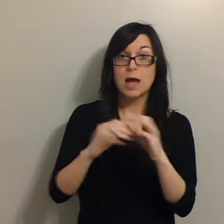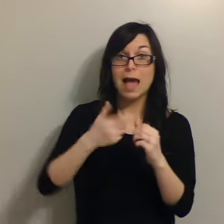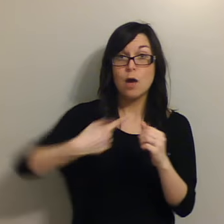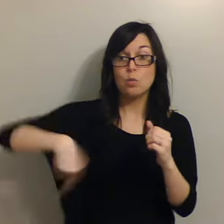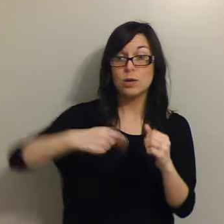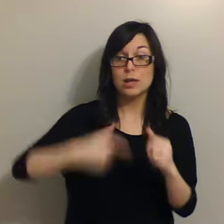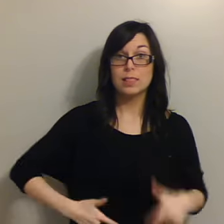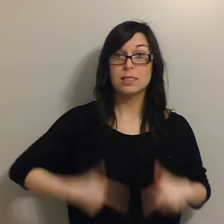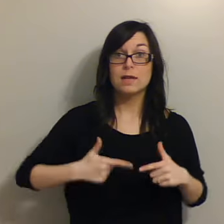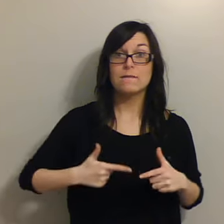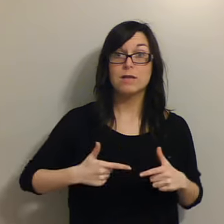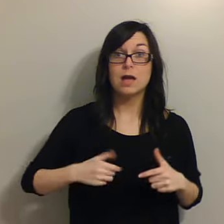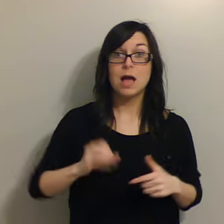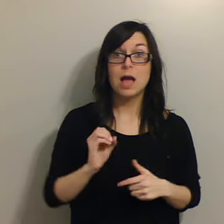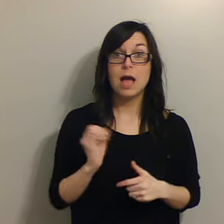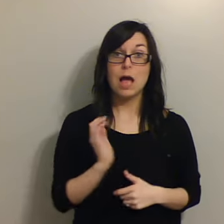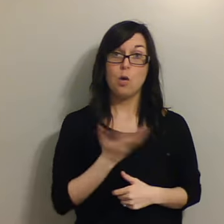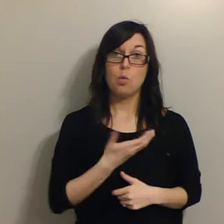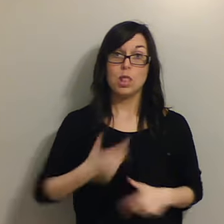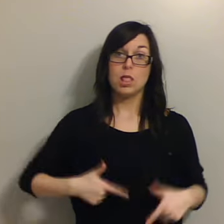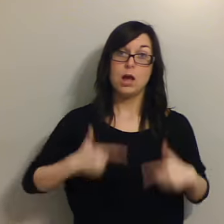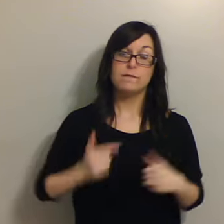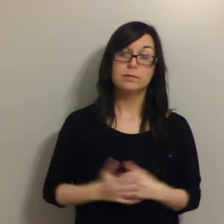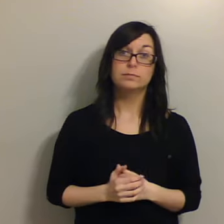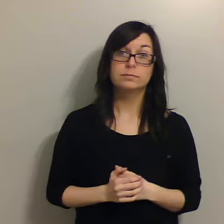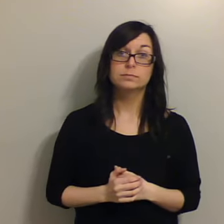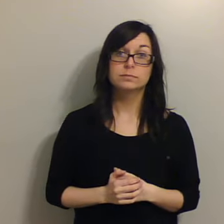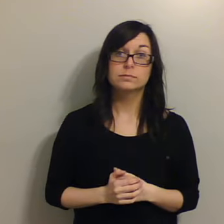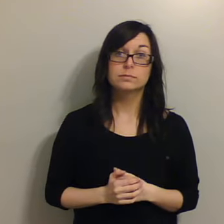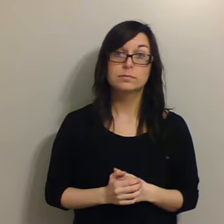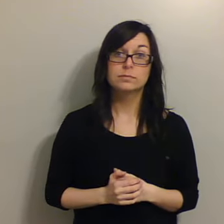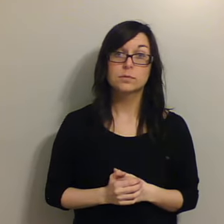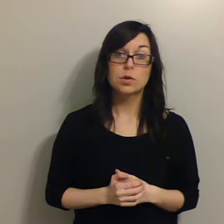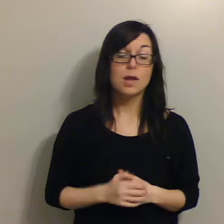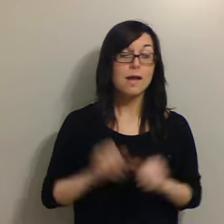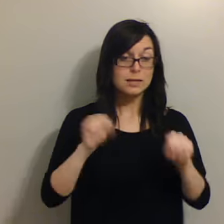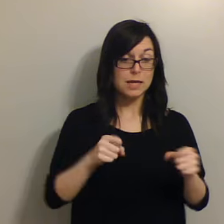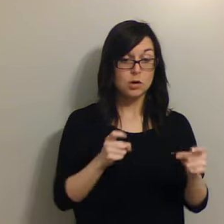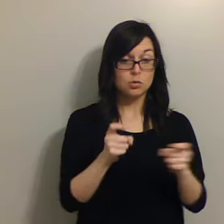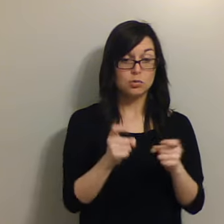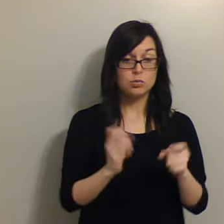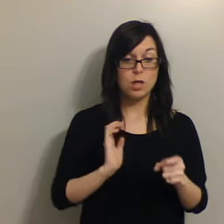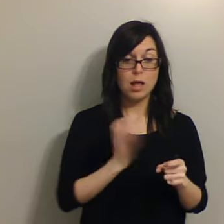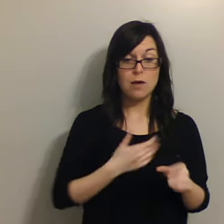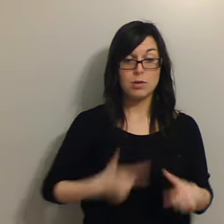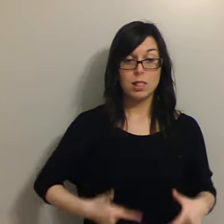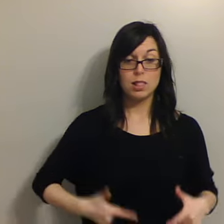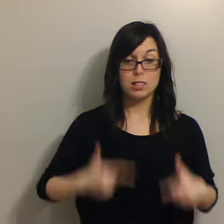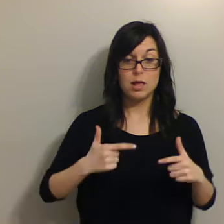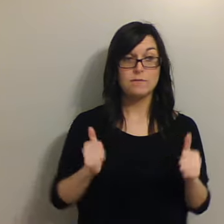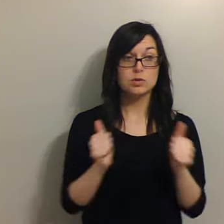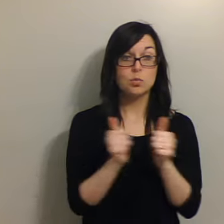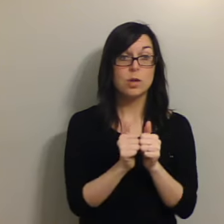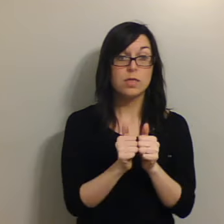really differently, ideally with the healthy and productive ways. We see, we each have places and